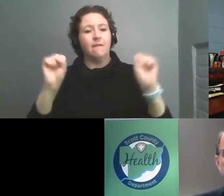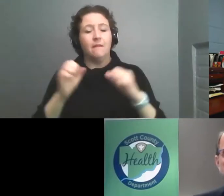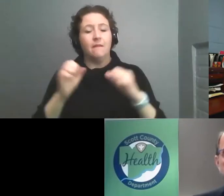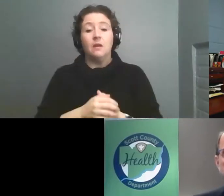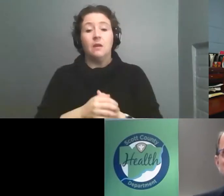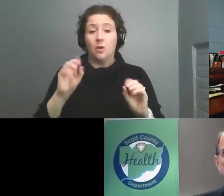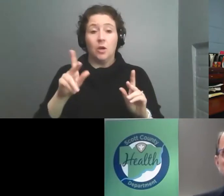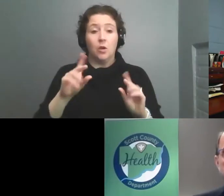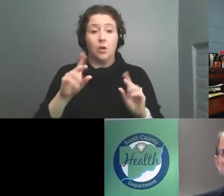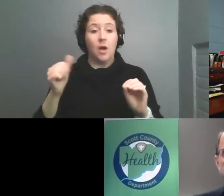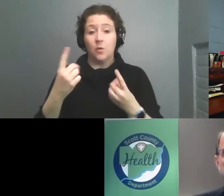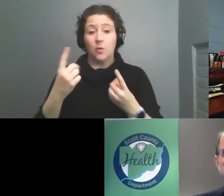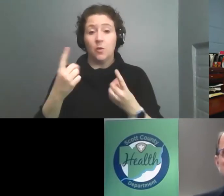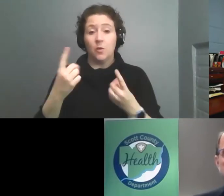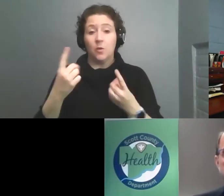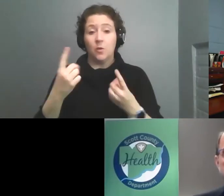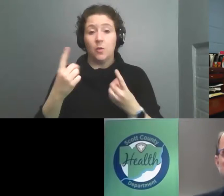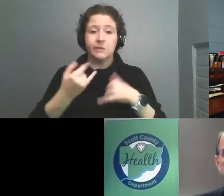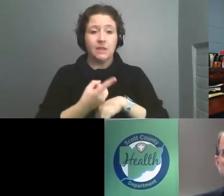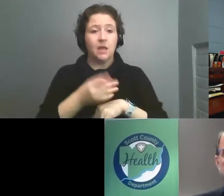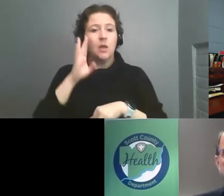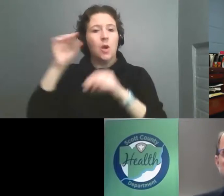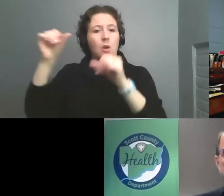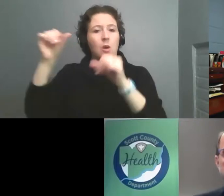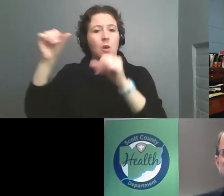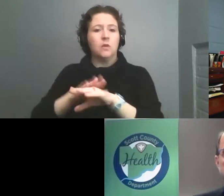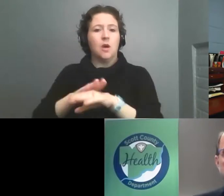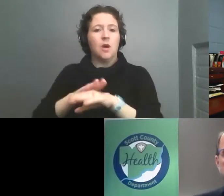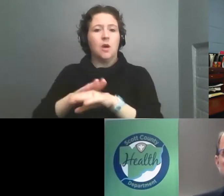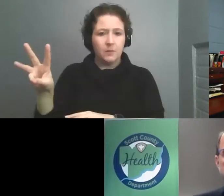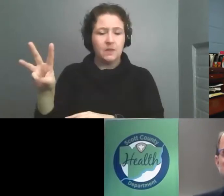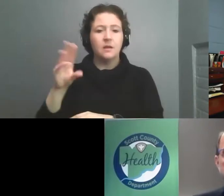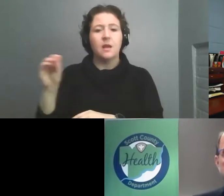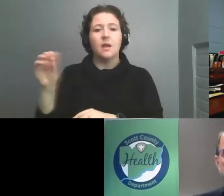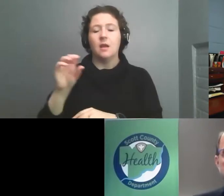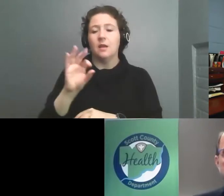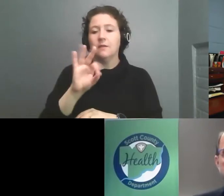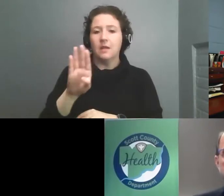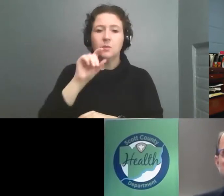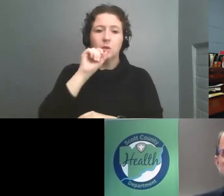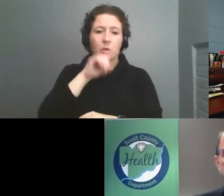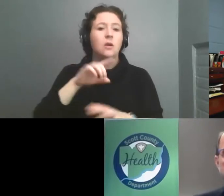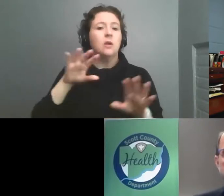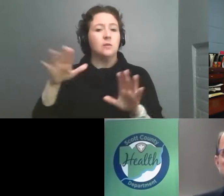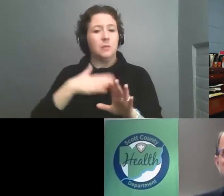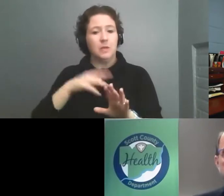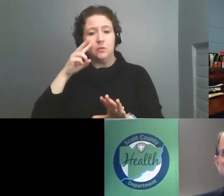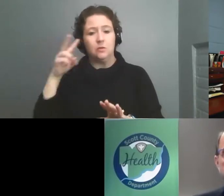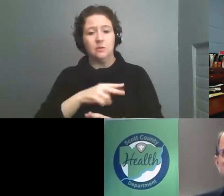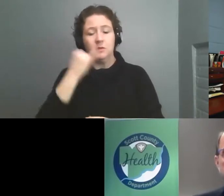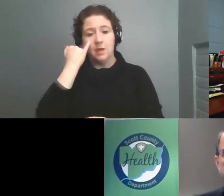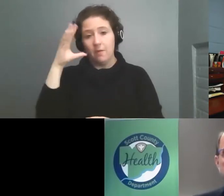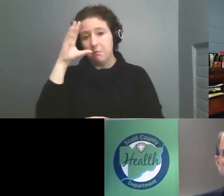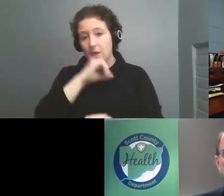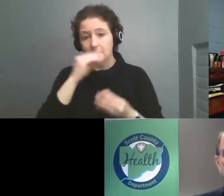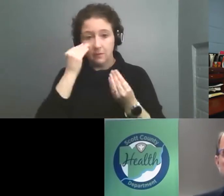questions, we'll go ahead and conclude for today. This will be posted on our websites as well as social media pages, so please go there if you missed any